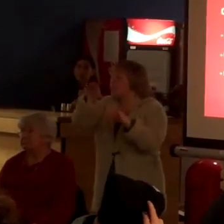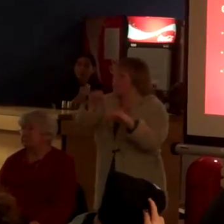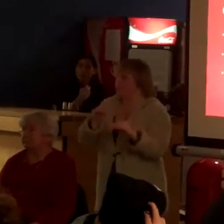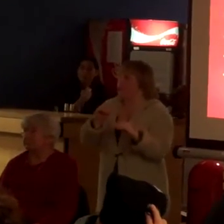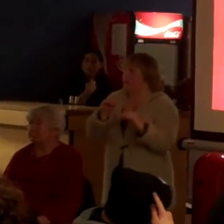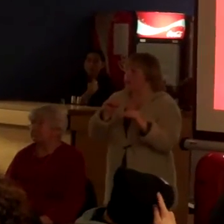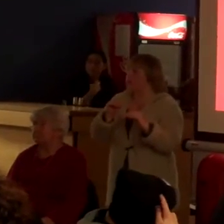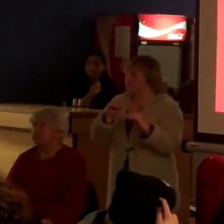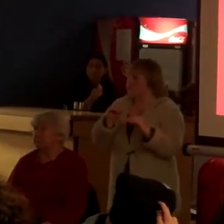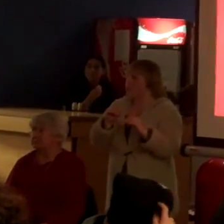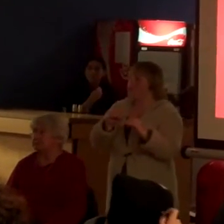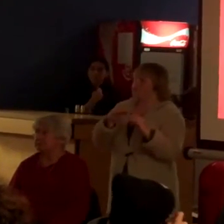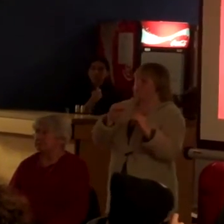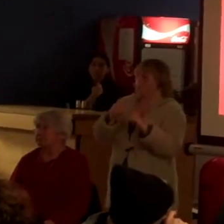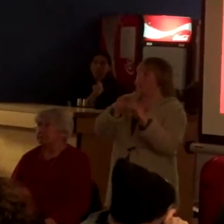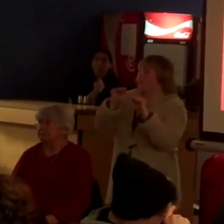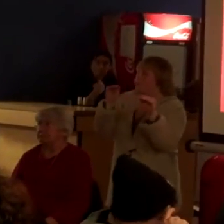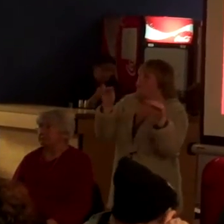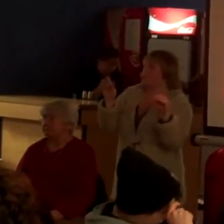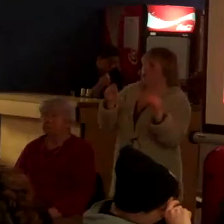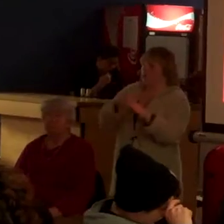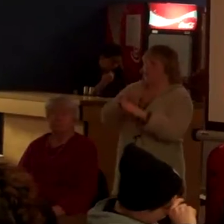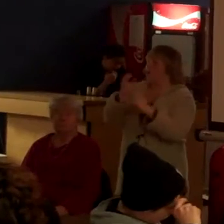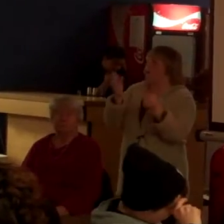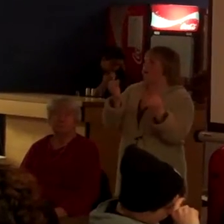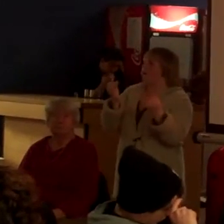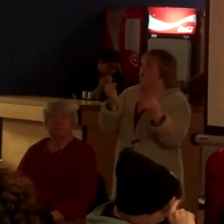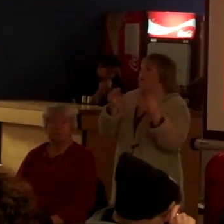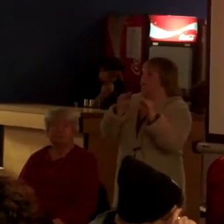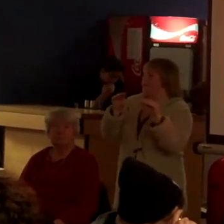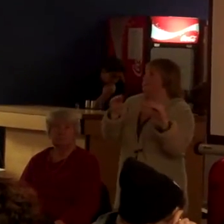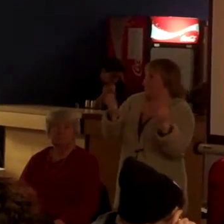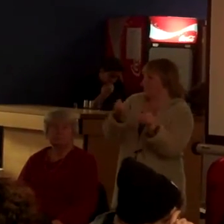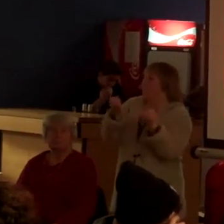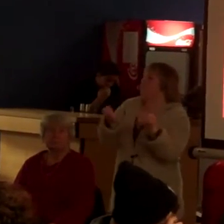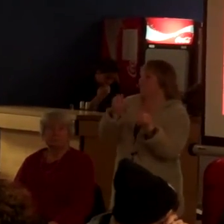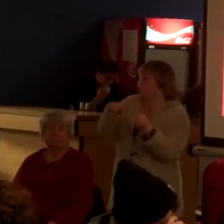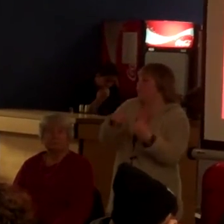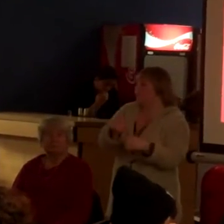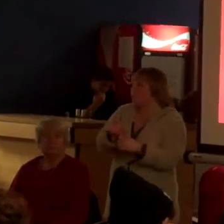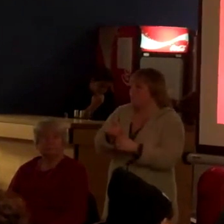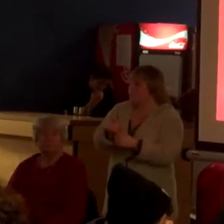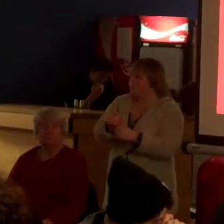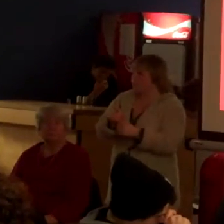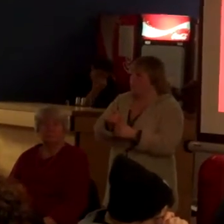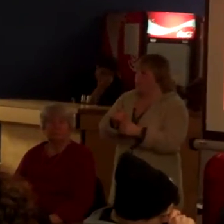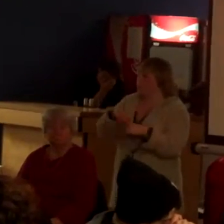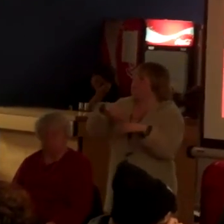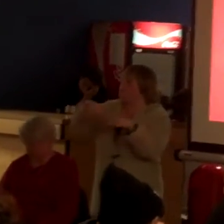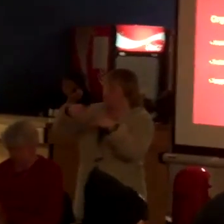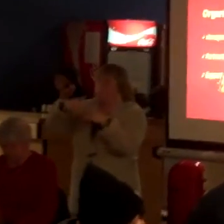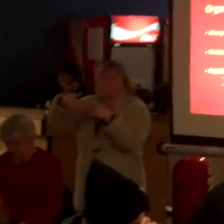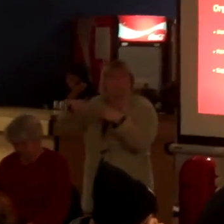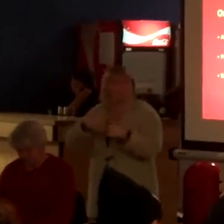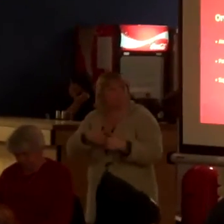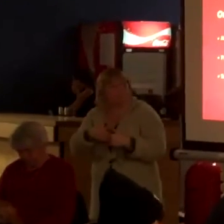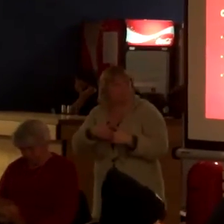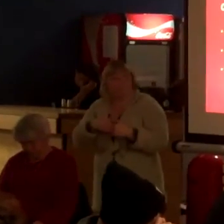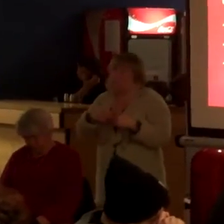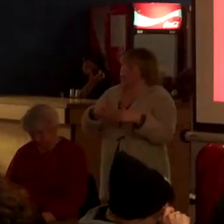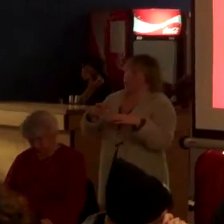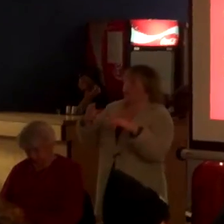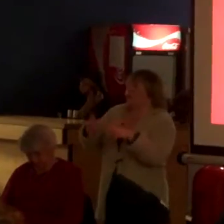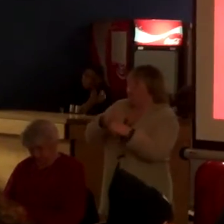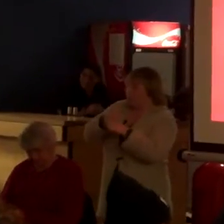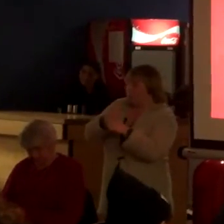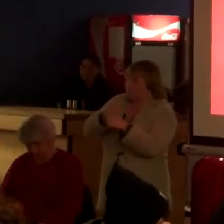this vocational training center, which you will see in a short time from now, to help us prepare a place